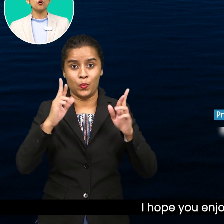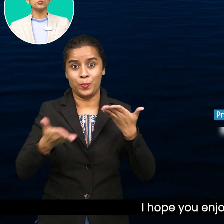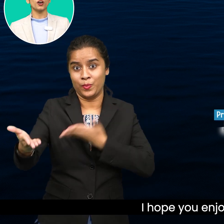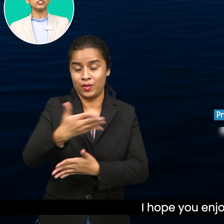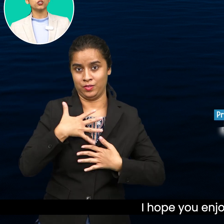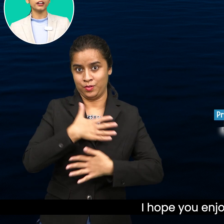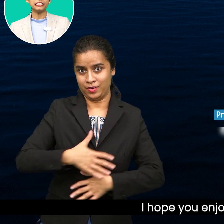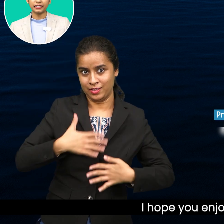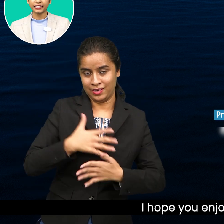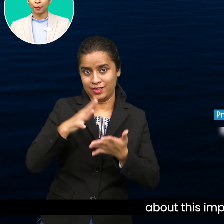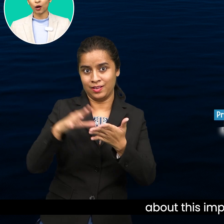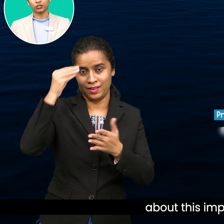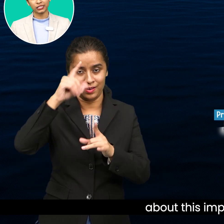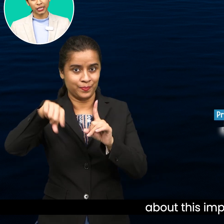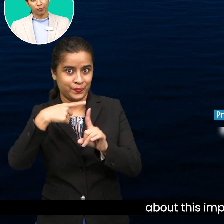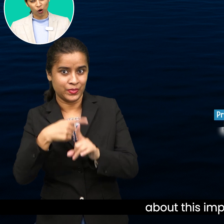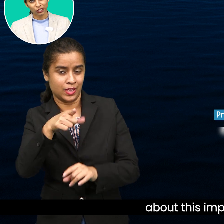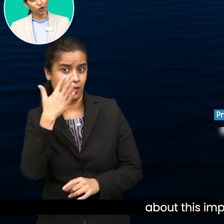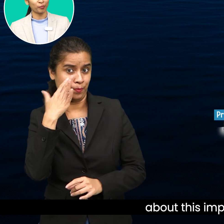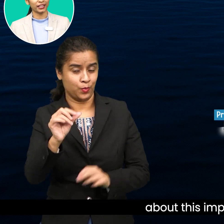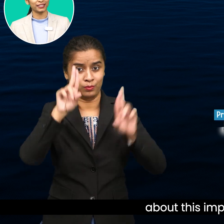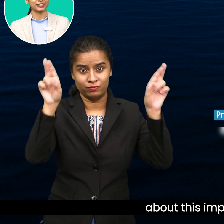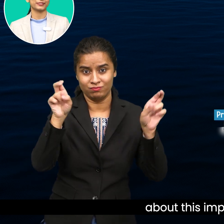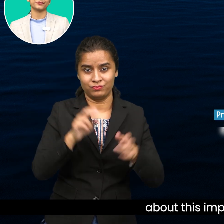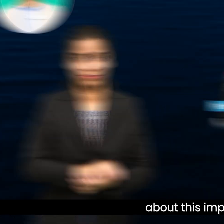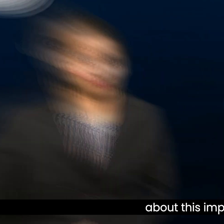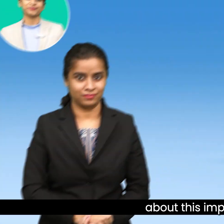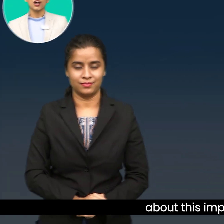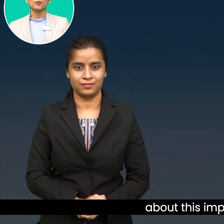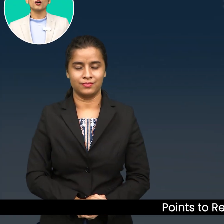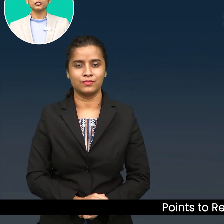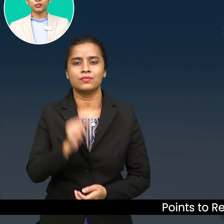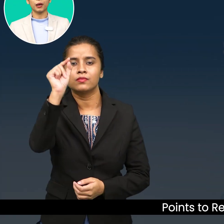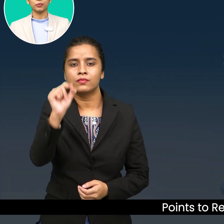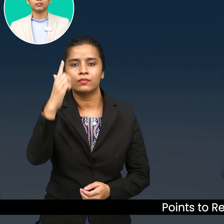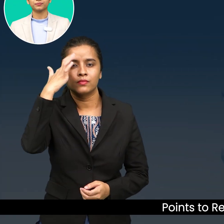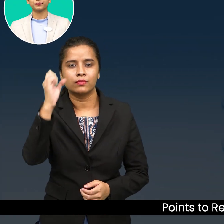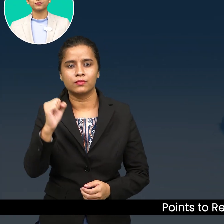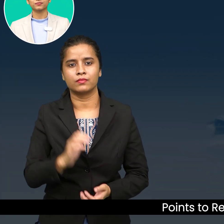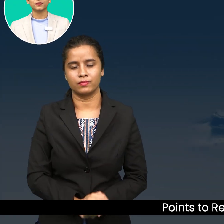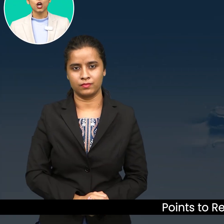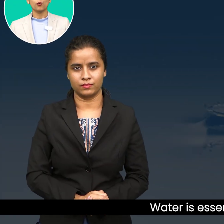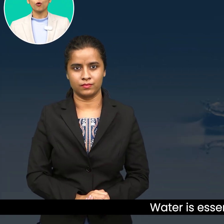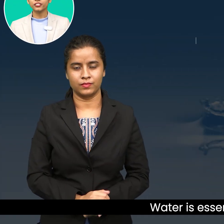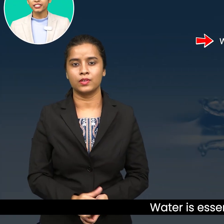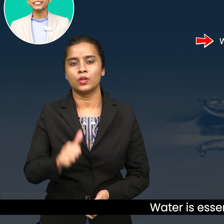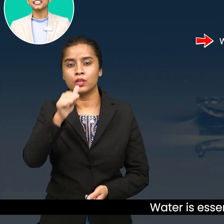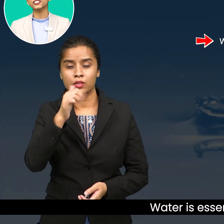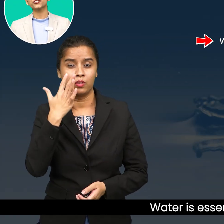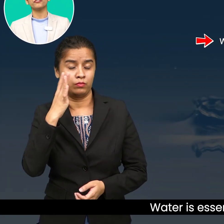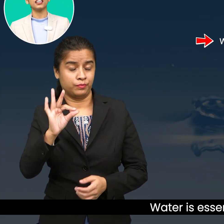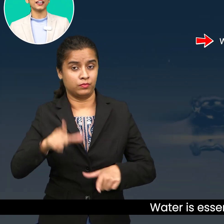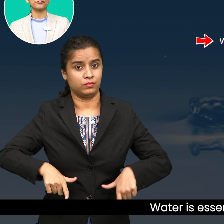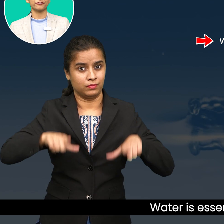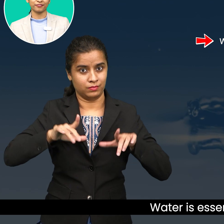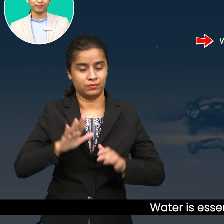I hope you enjoyed learning about this important topic. Points to remember. Water is